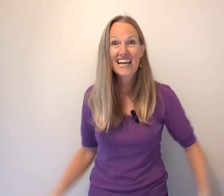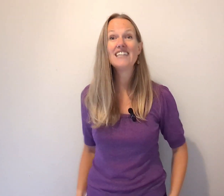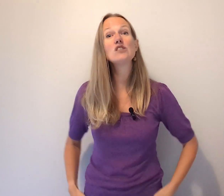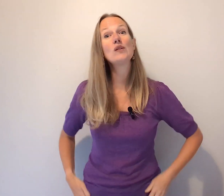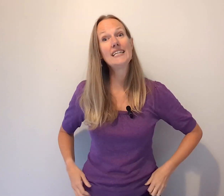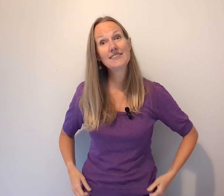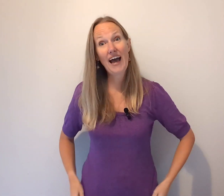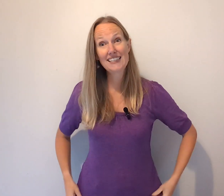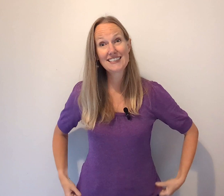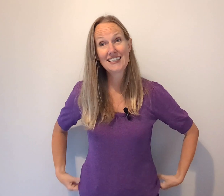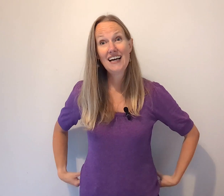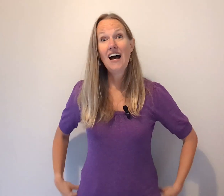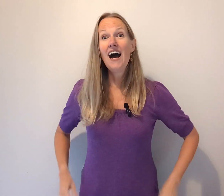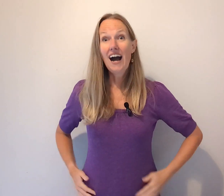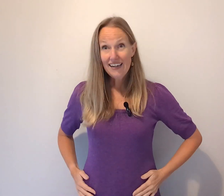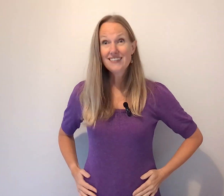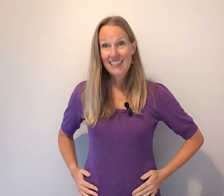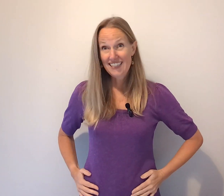Okay, so it is fast. I understand it's